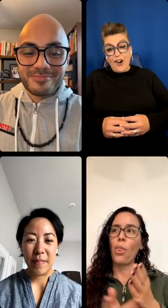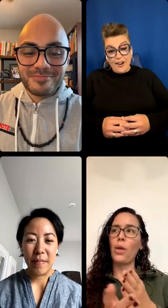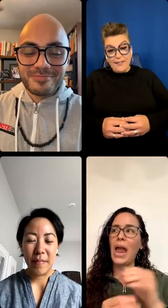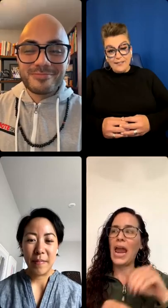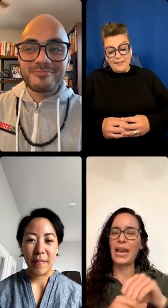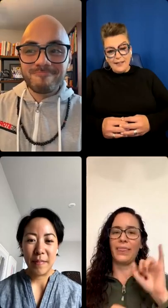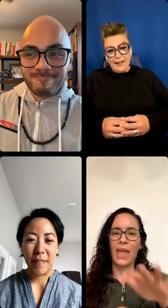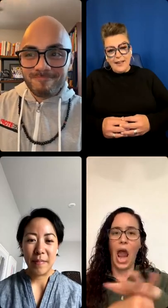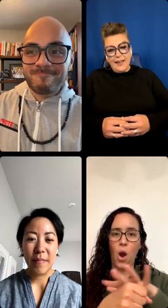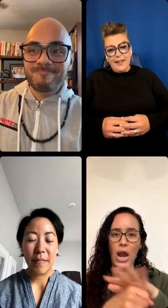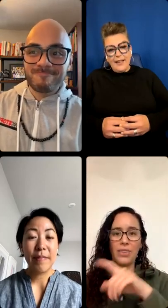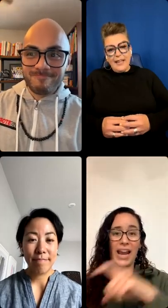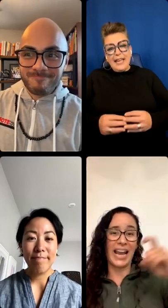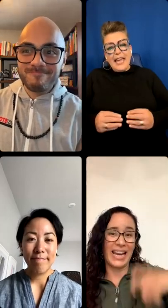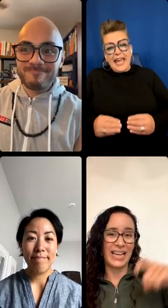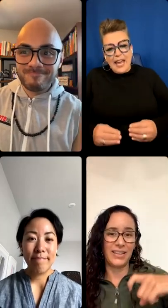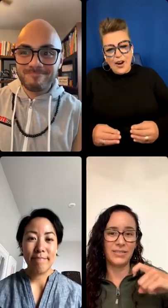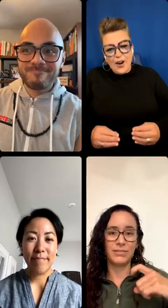care